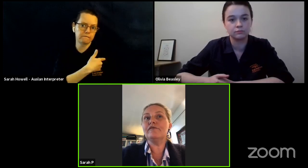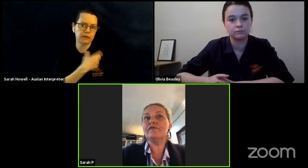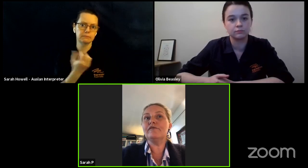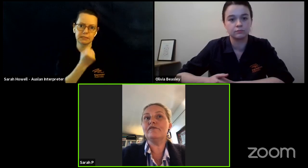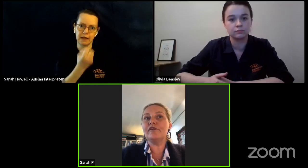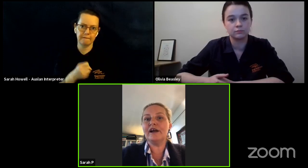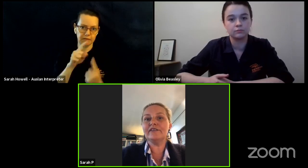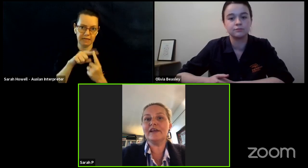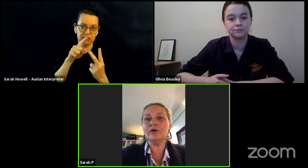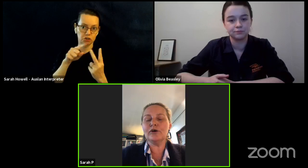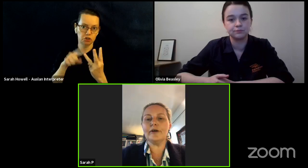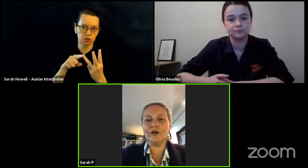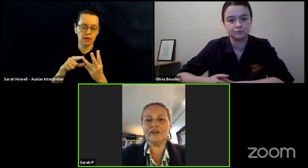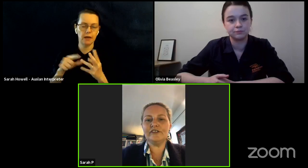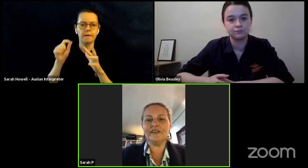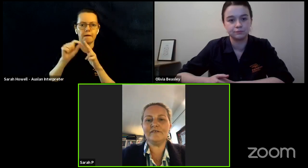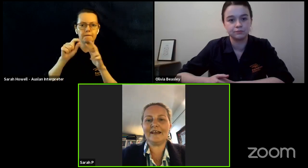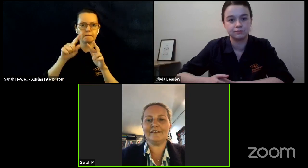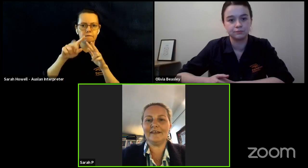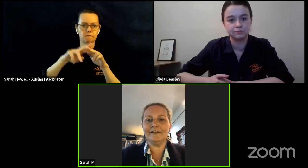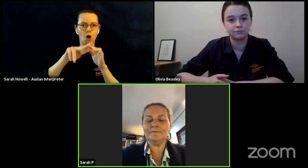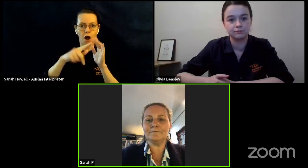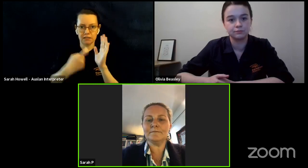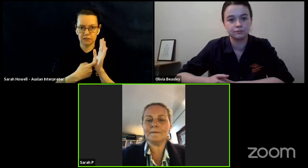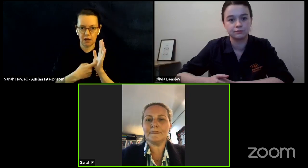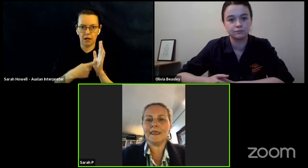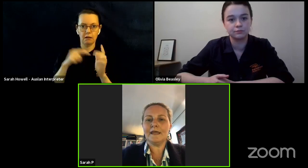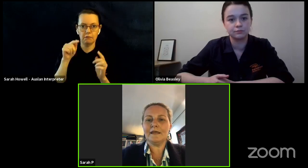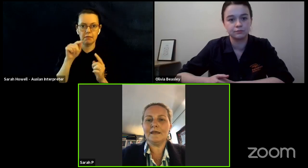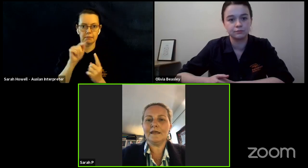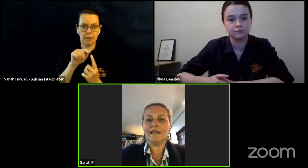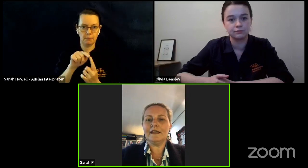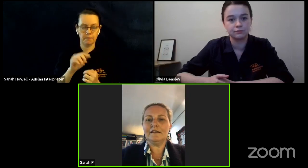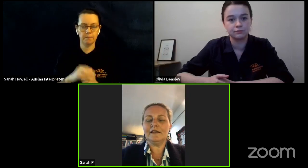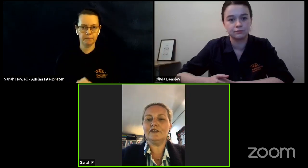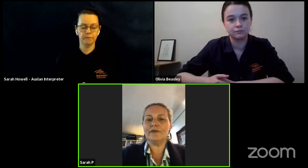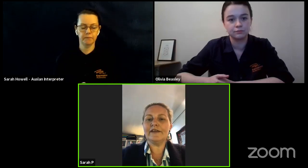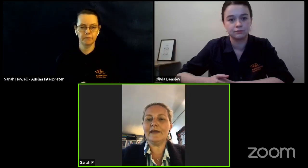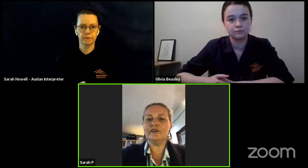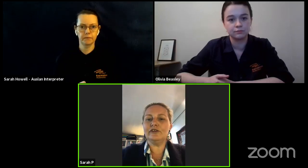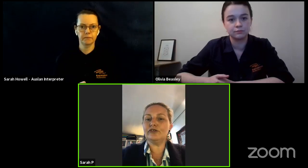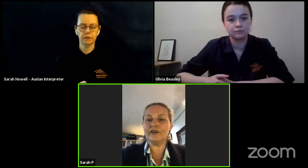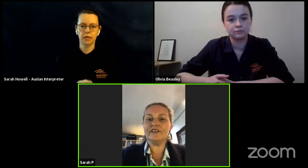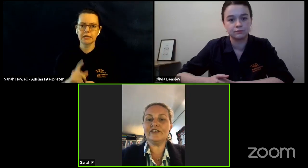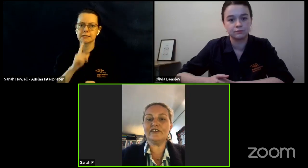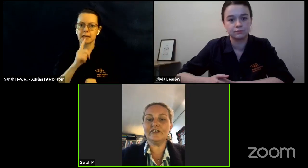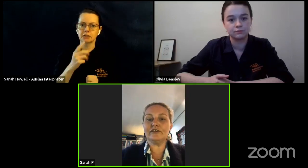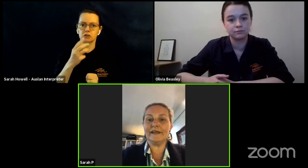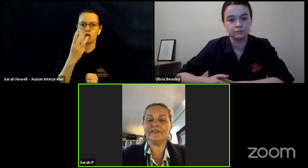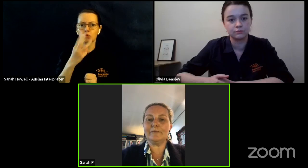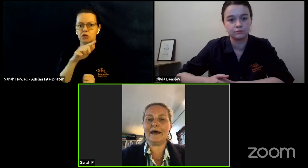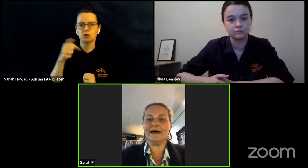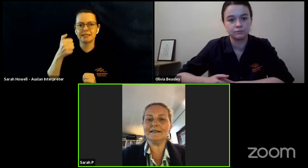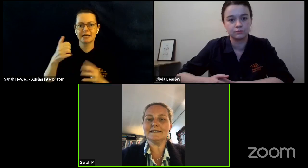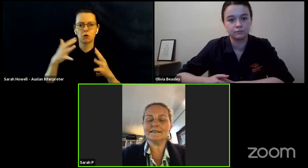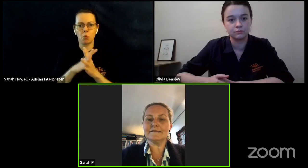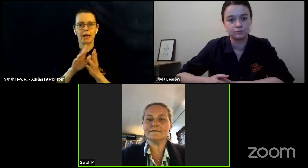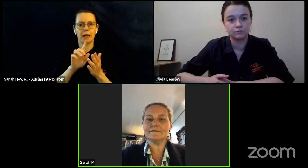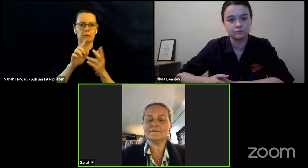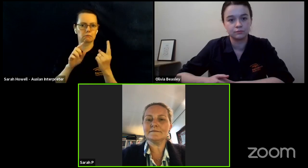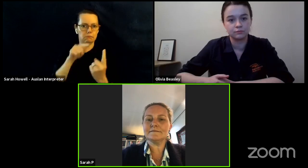The Pfizer or community vaccine is recommended 3 to 6 weeks